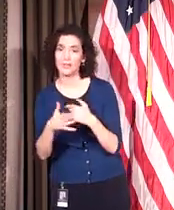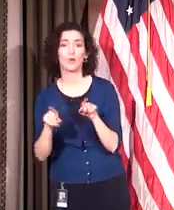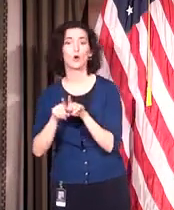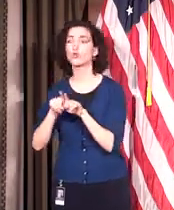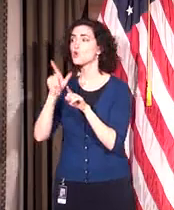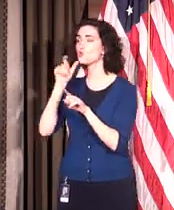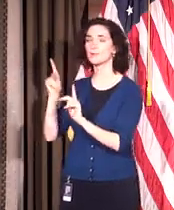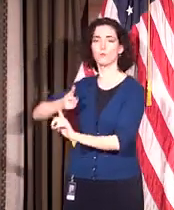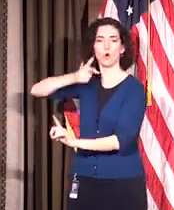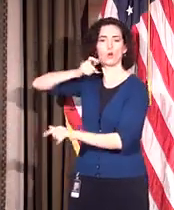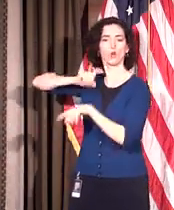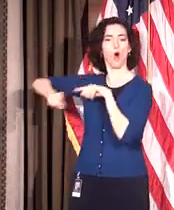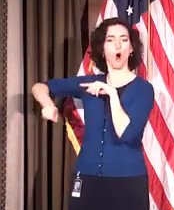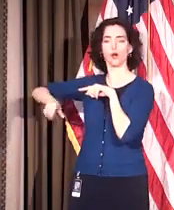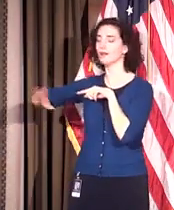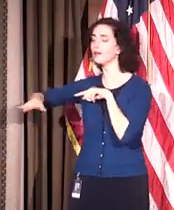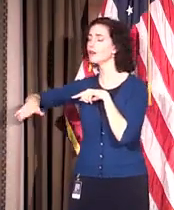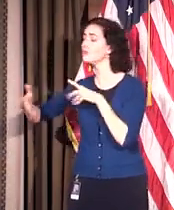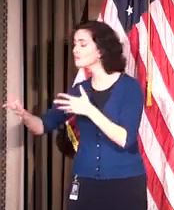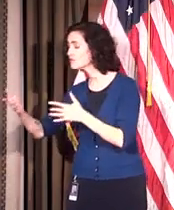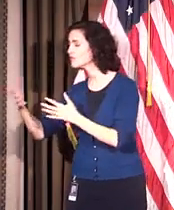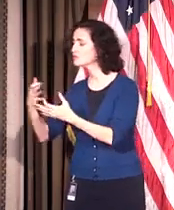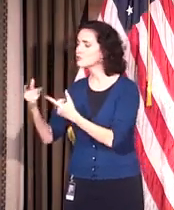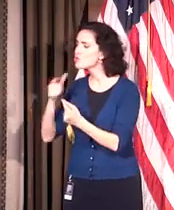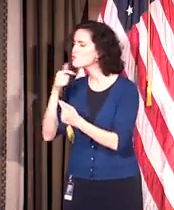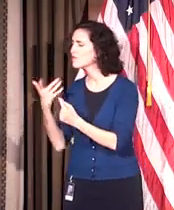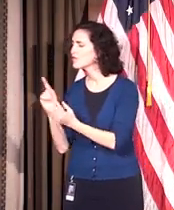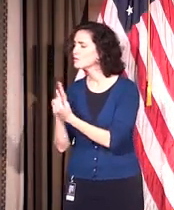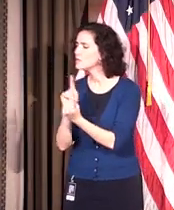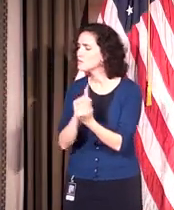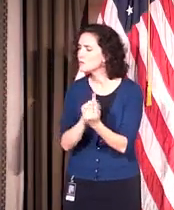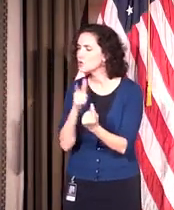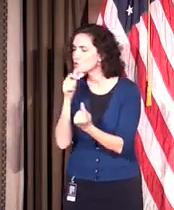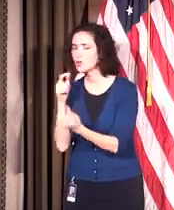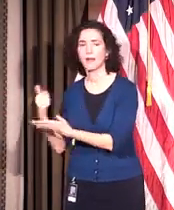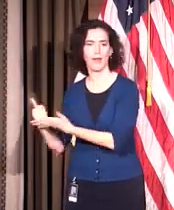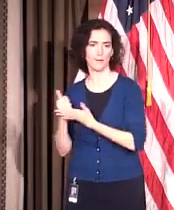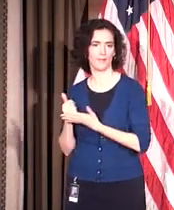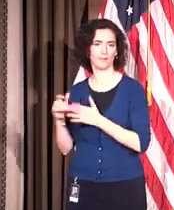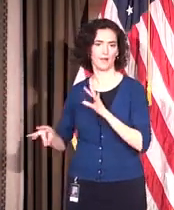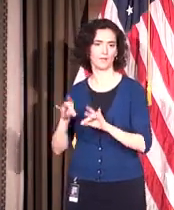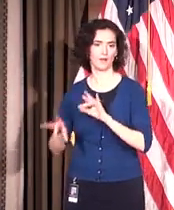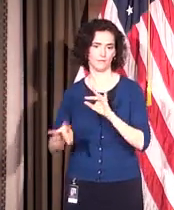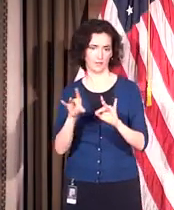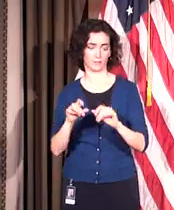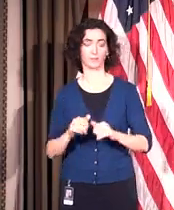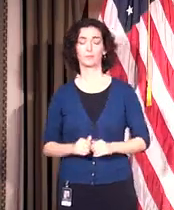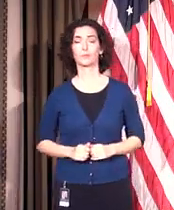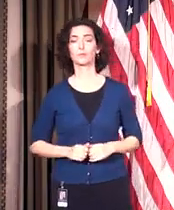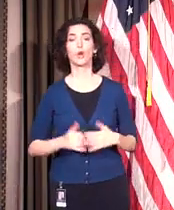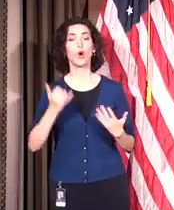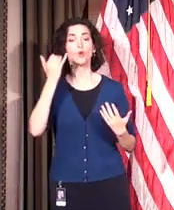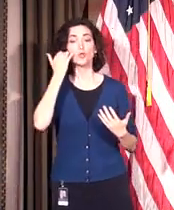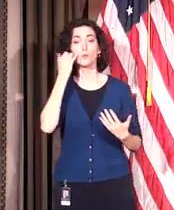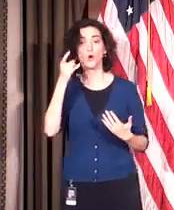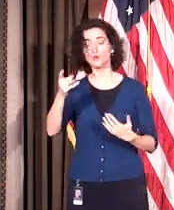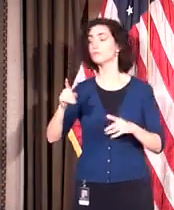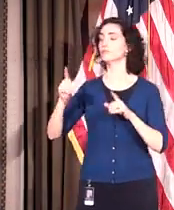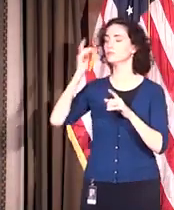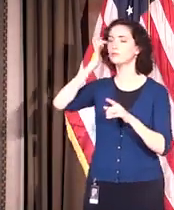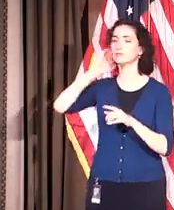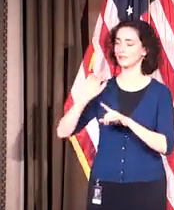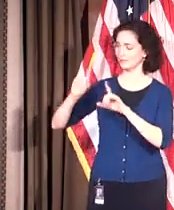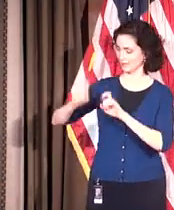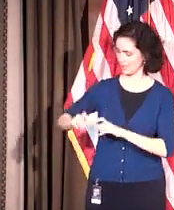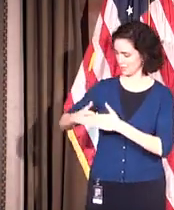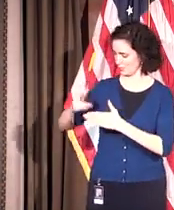have COVID. What should I do if I get a positive antigen test result? First thing you should do is act like you